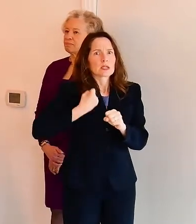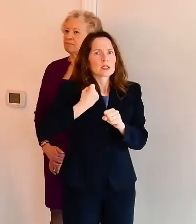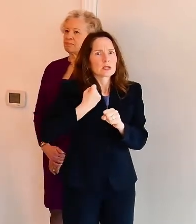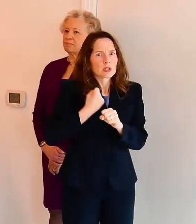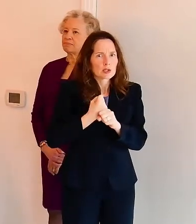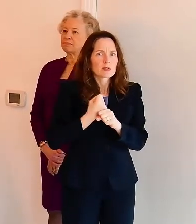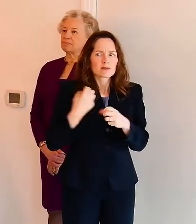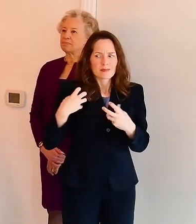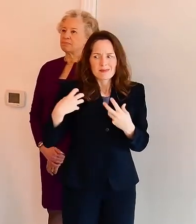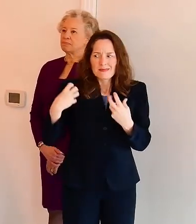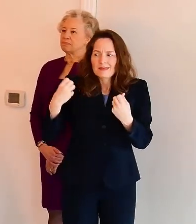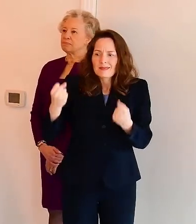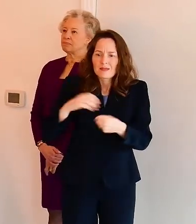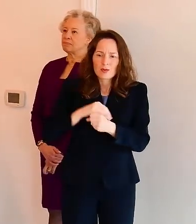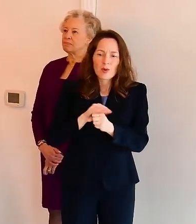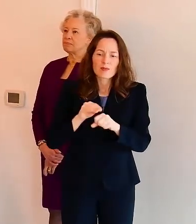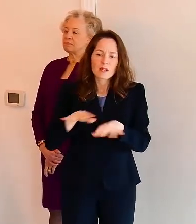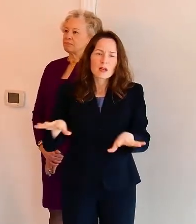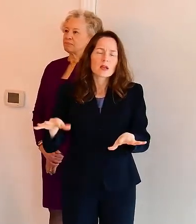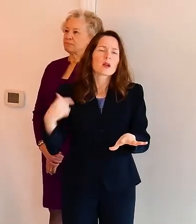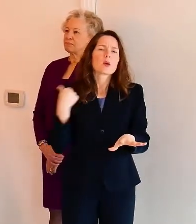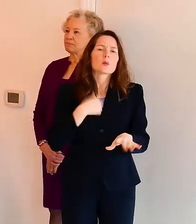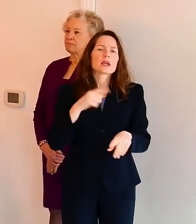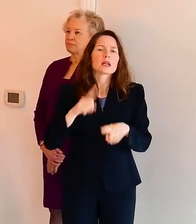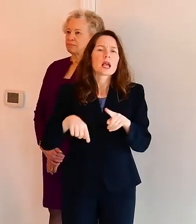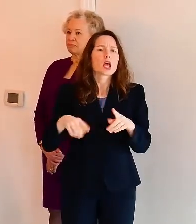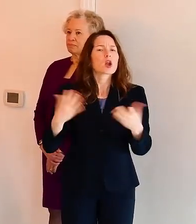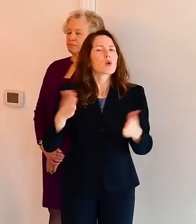gas, moving toward progress.